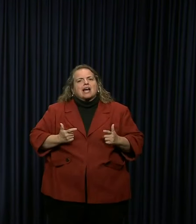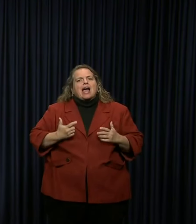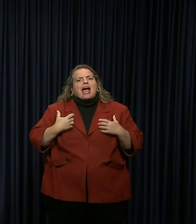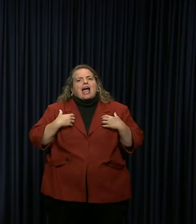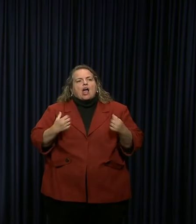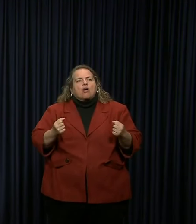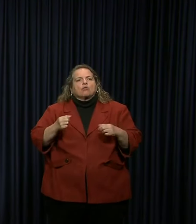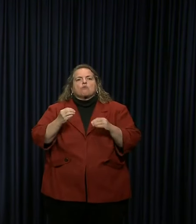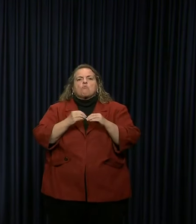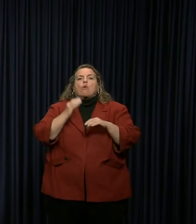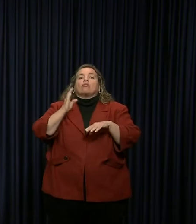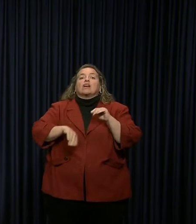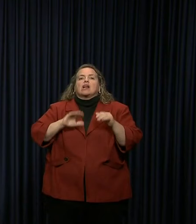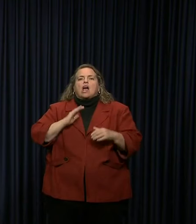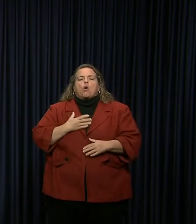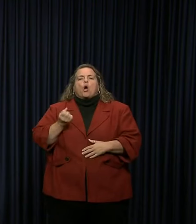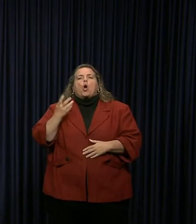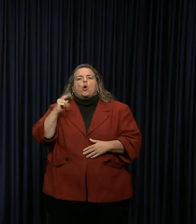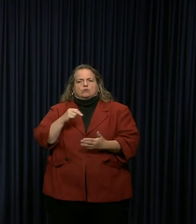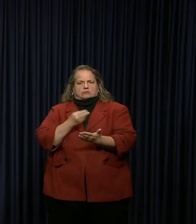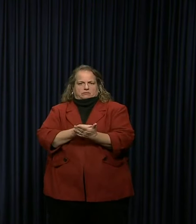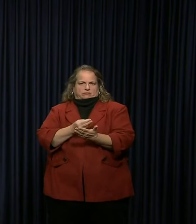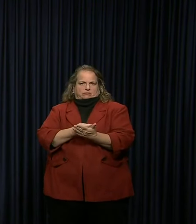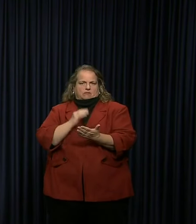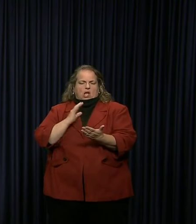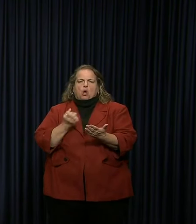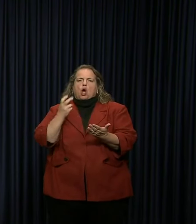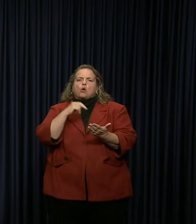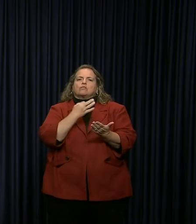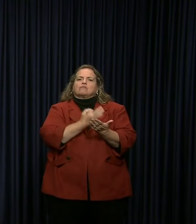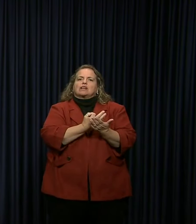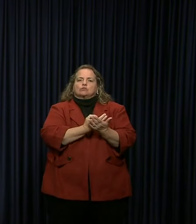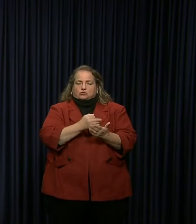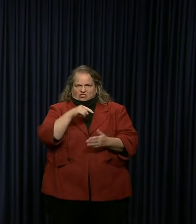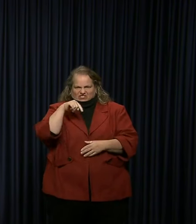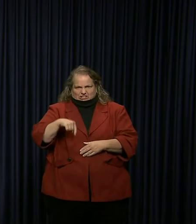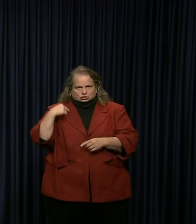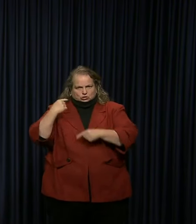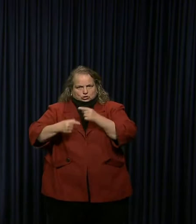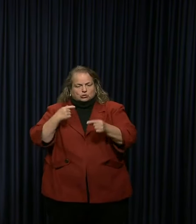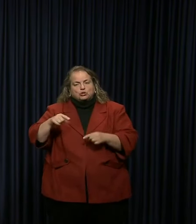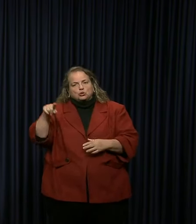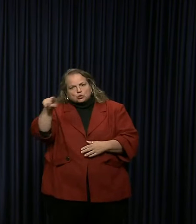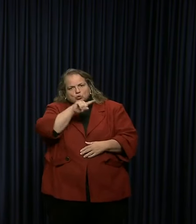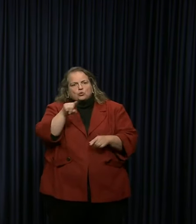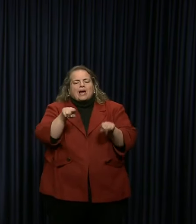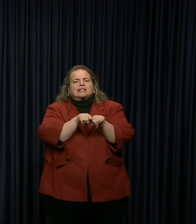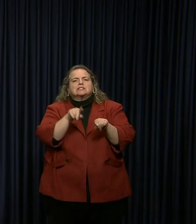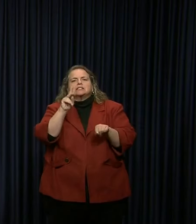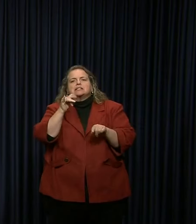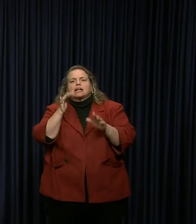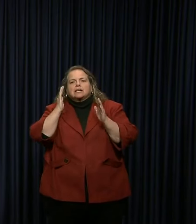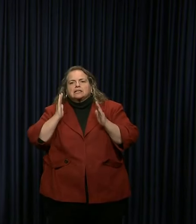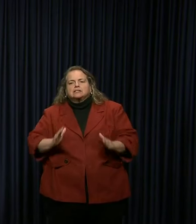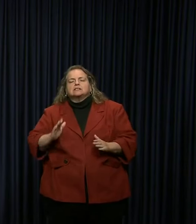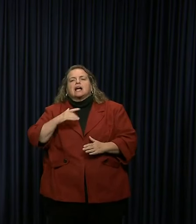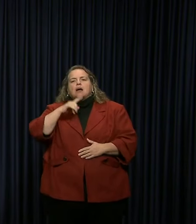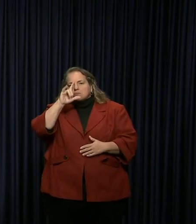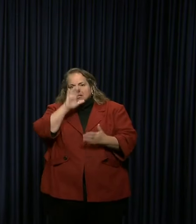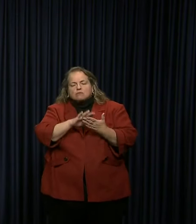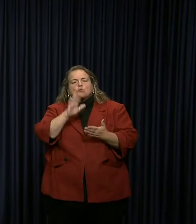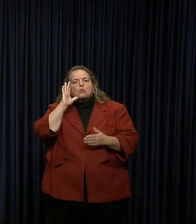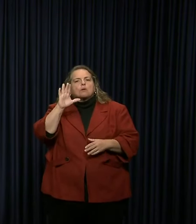personal financial well-being. This generation, you as Kentuckians, I believe will be an